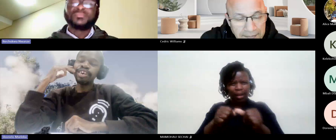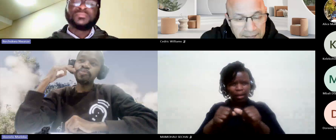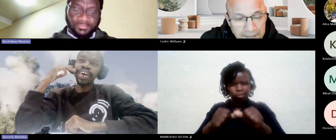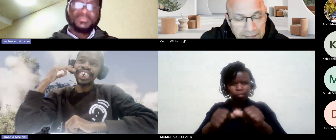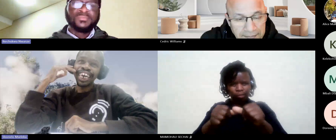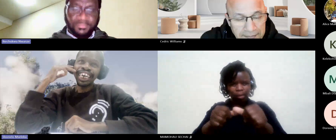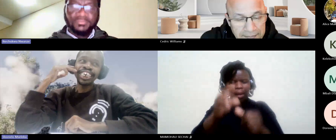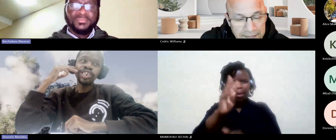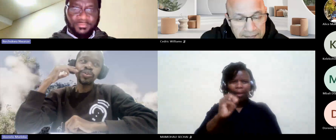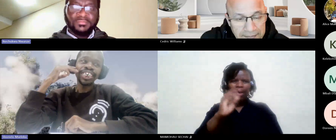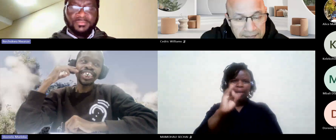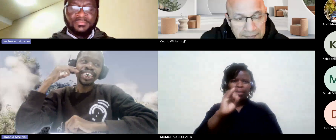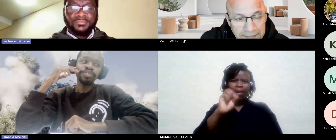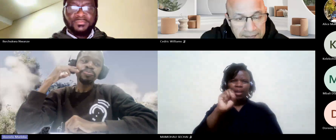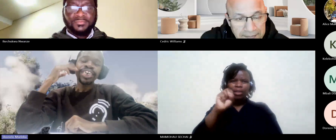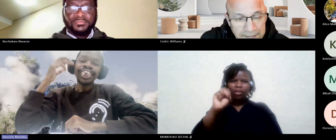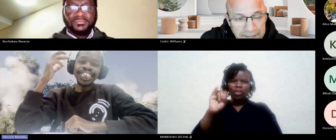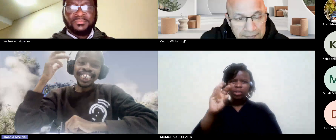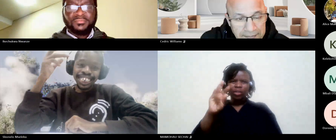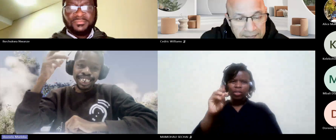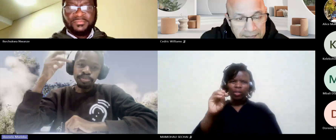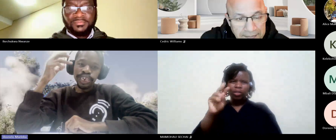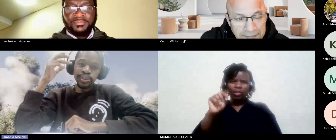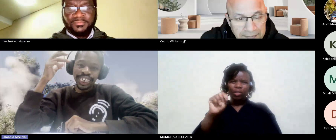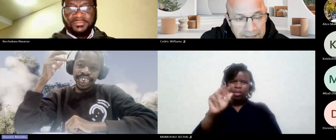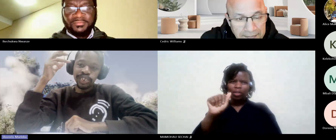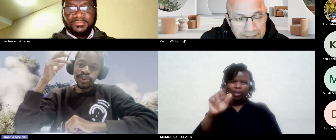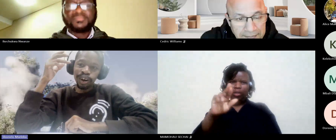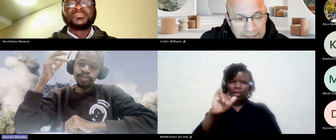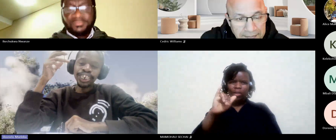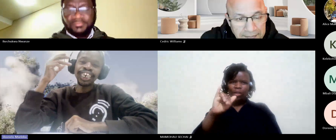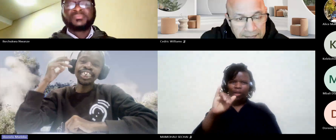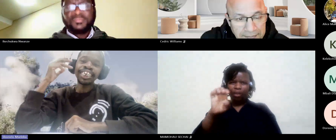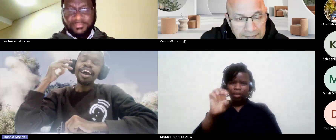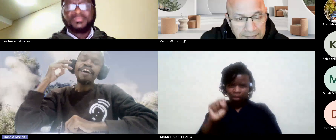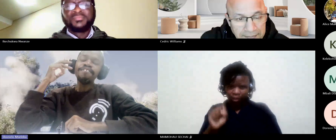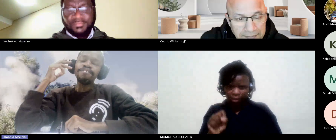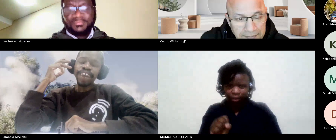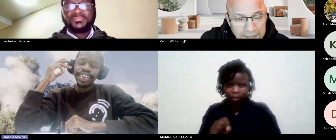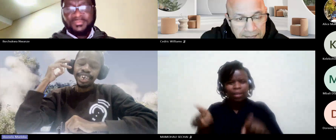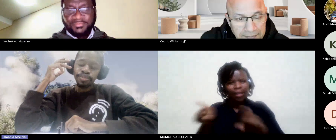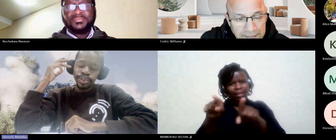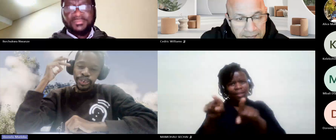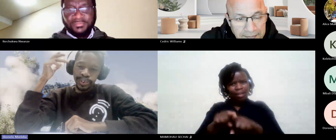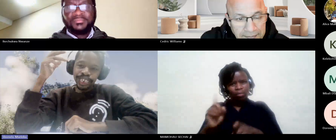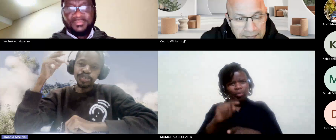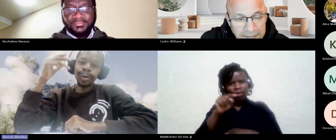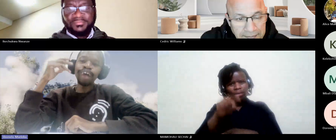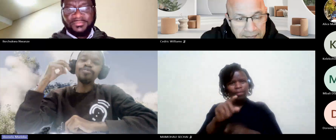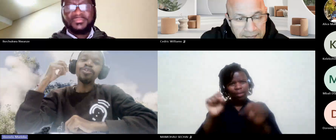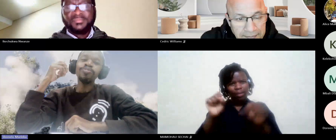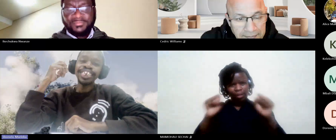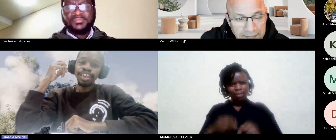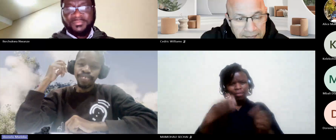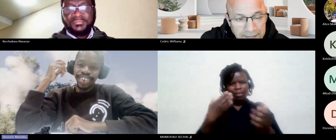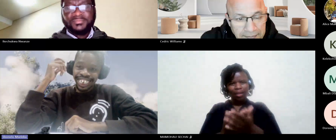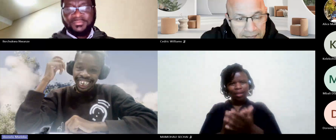I think back then it was the system that was there to accommodate vulnerable students who